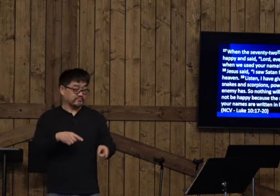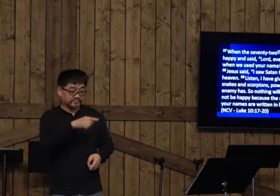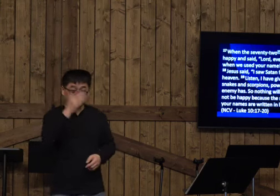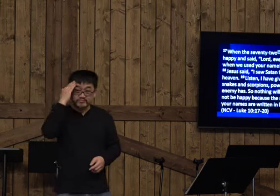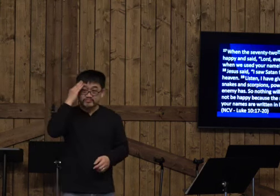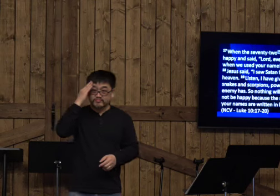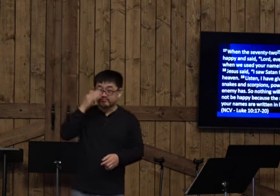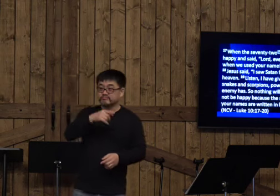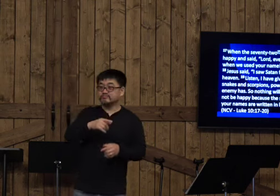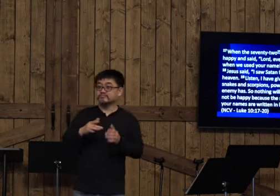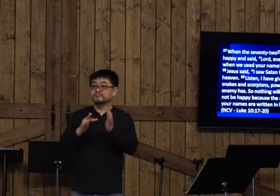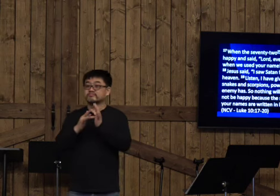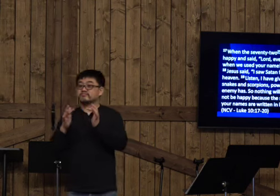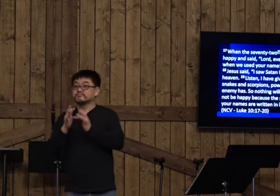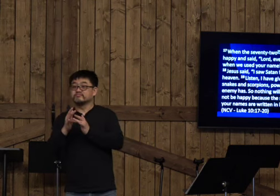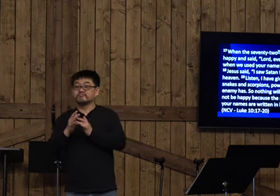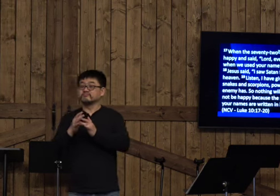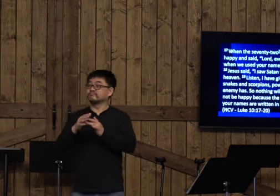us, and we are important to him.